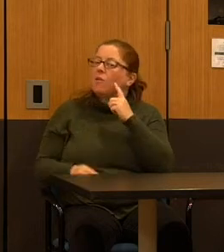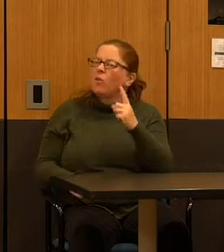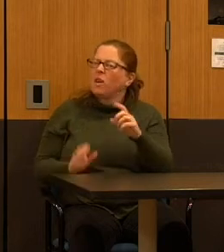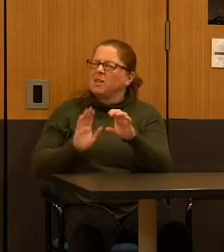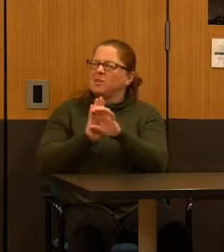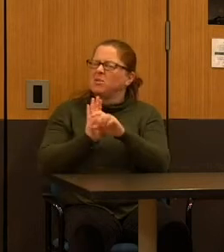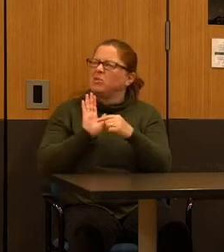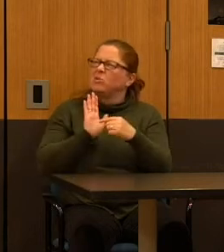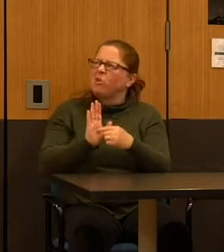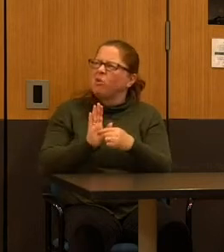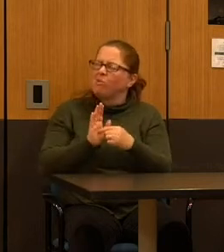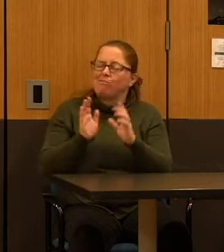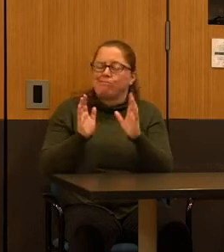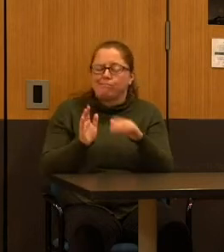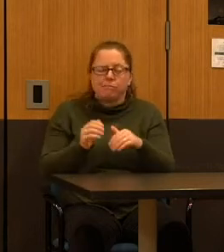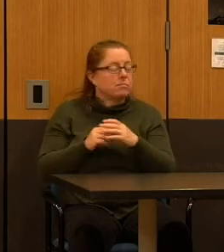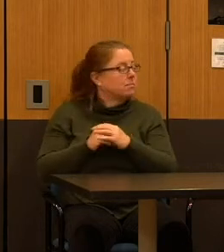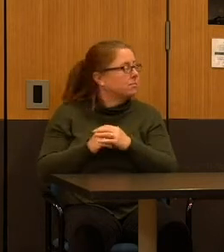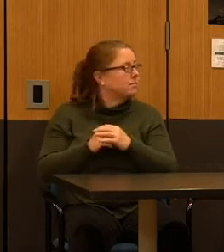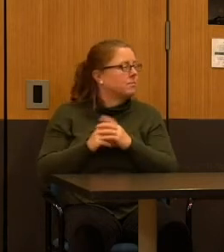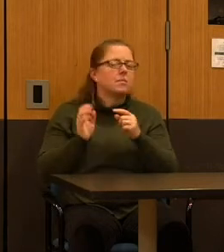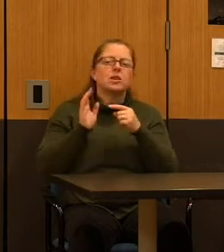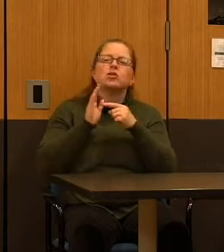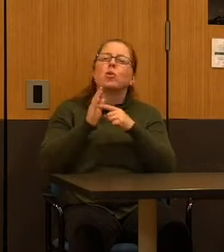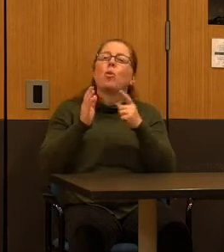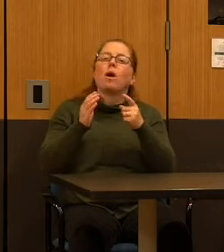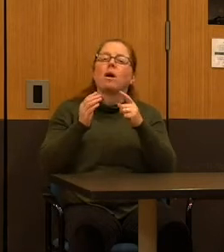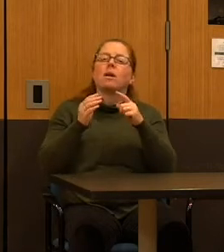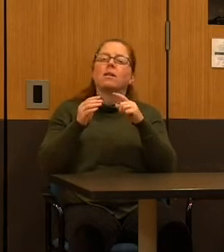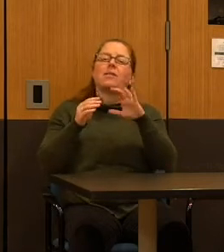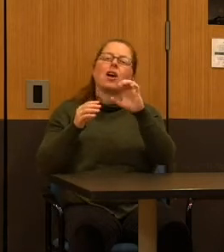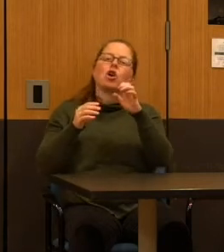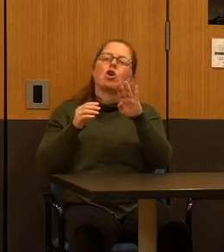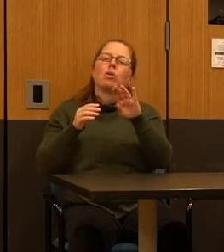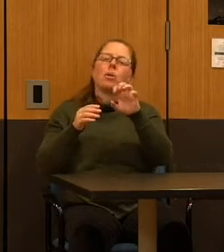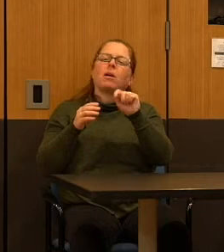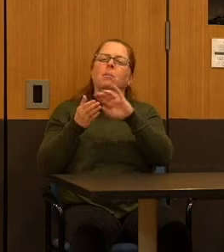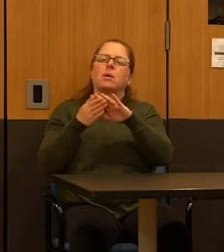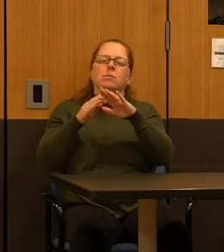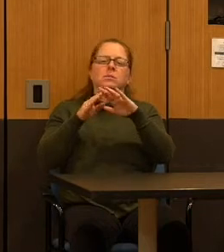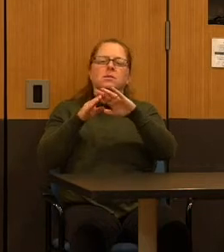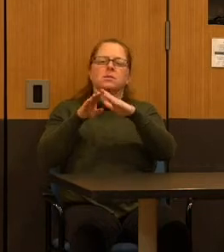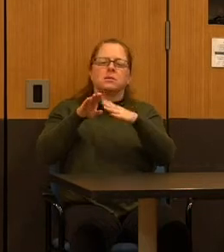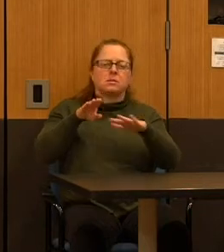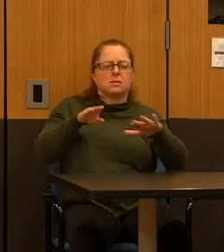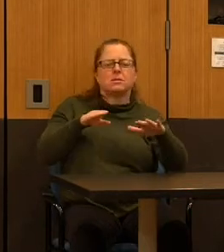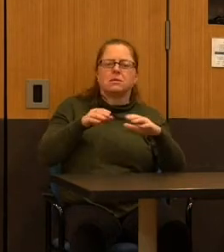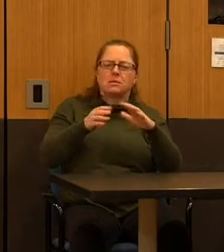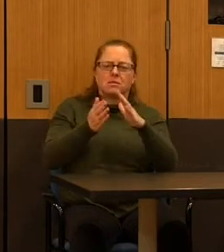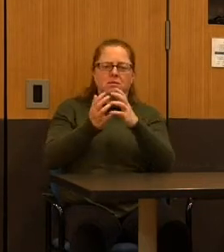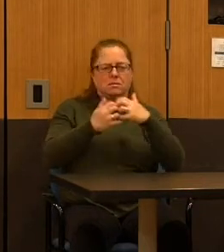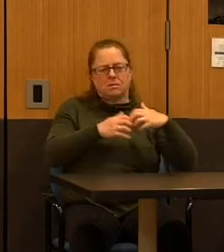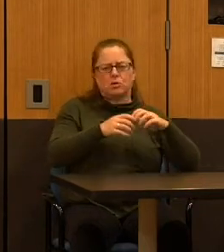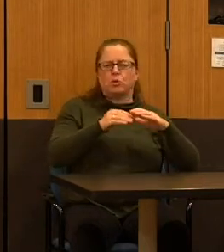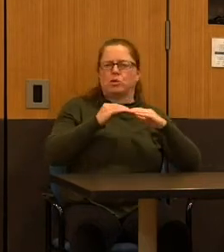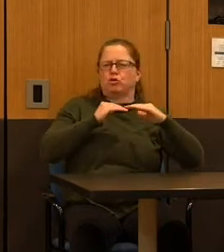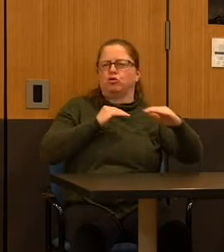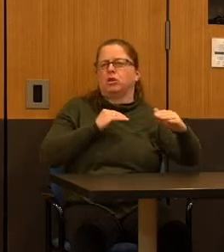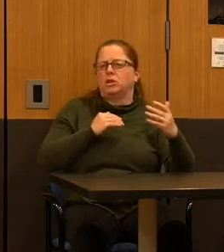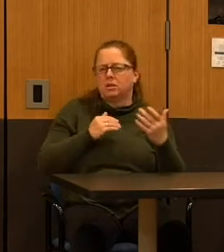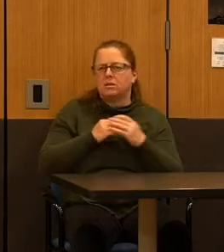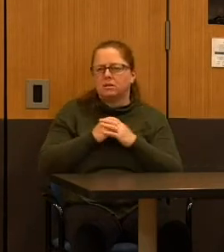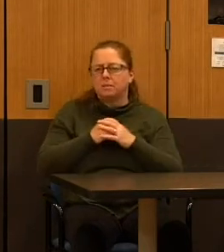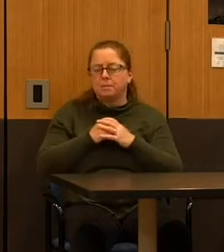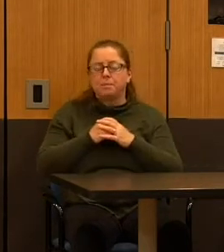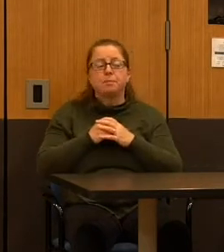the background, but basically that it just kind of flattens into the street. these curbs were initially welcomed by local